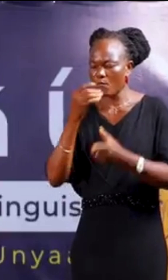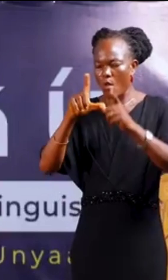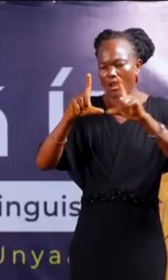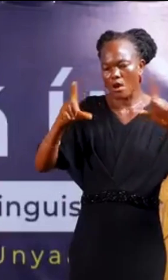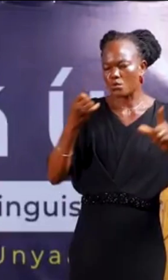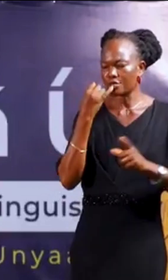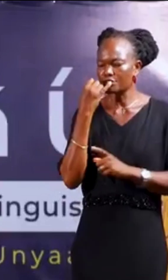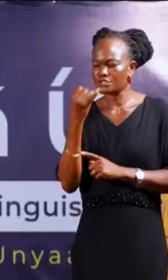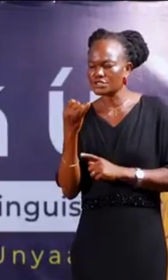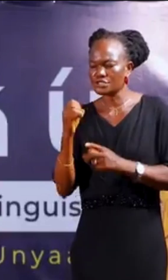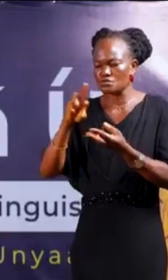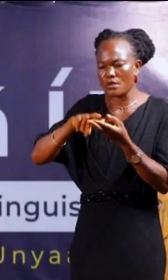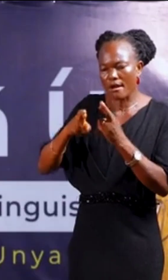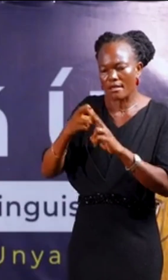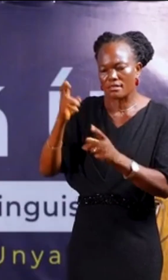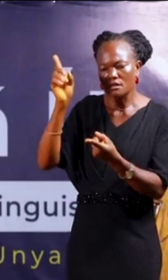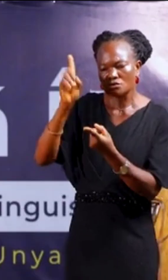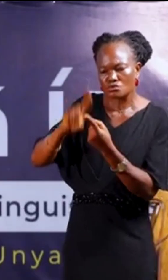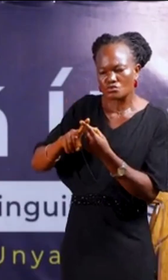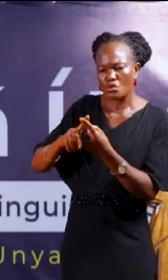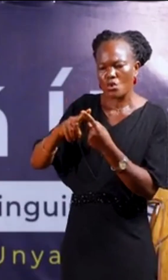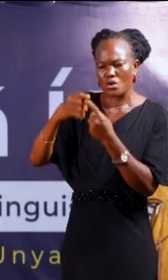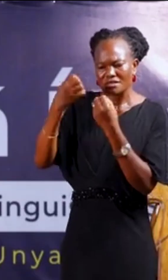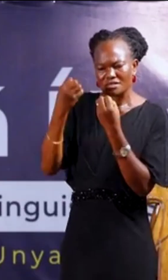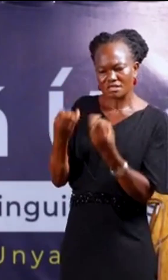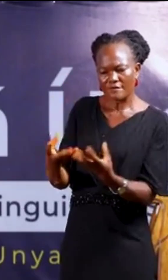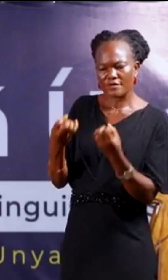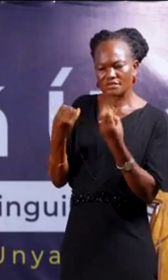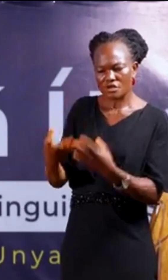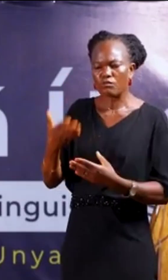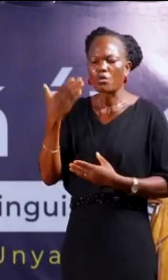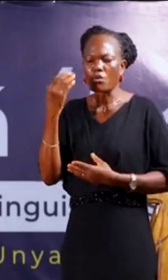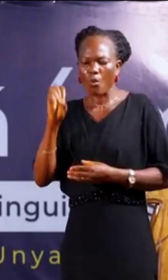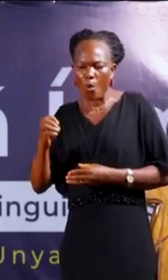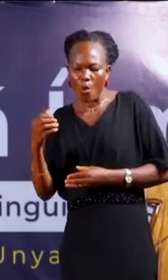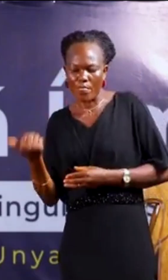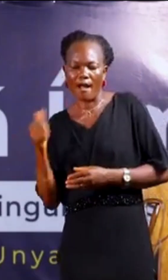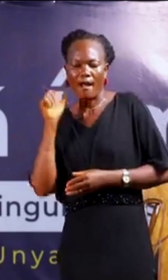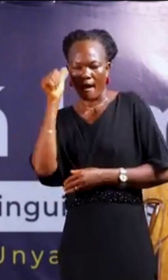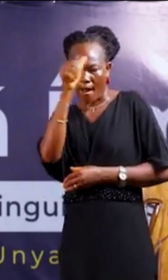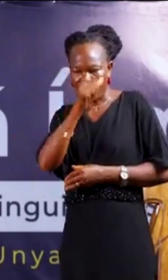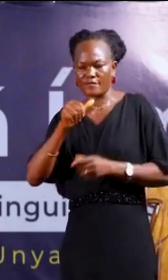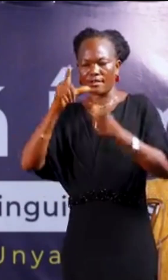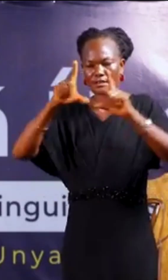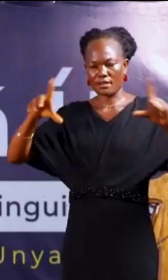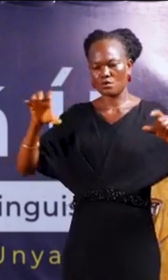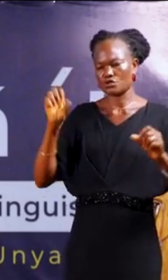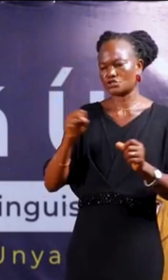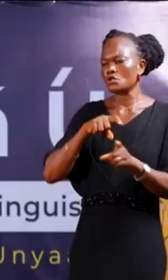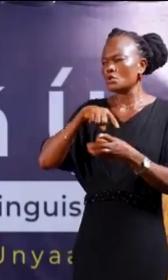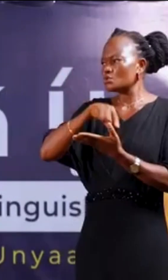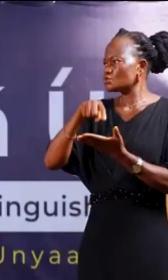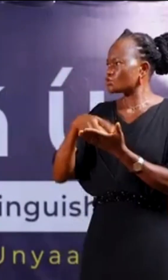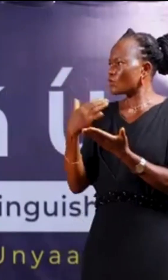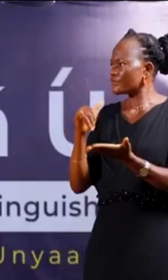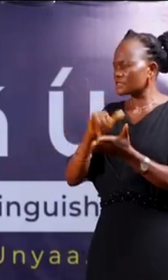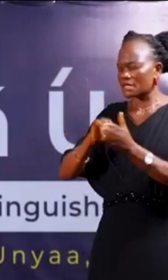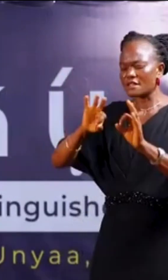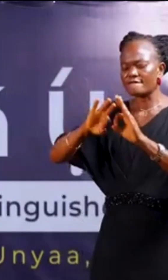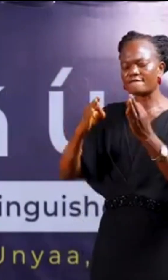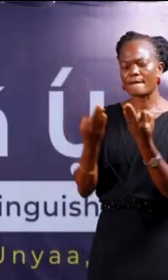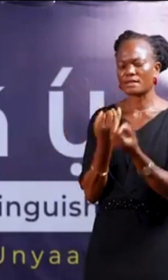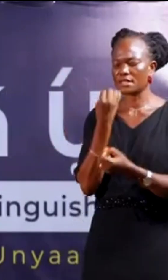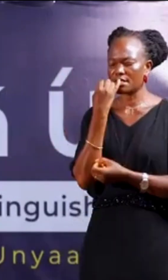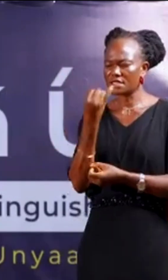language is related to several other African languages. So the Bantu family is a